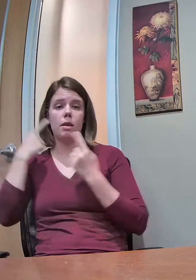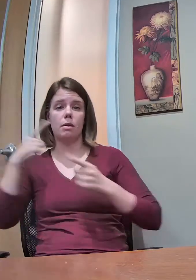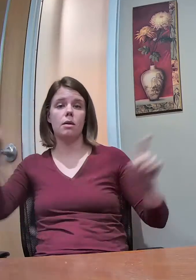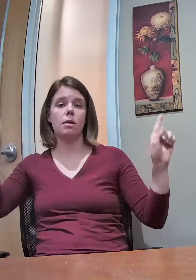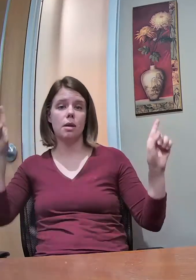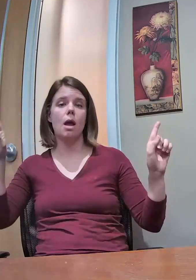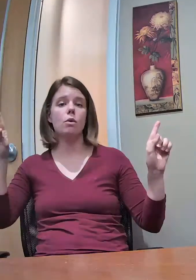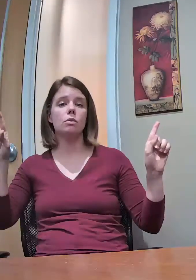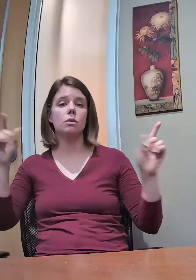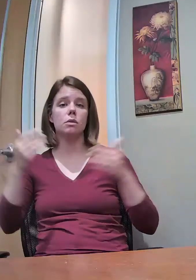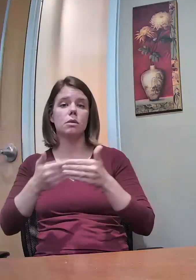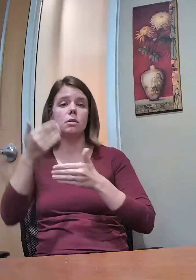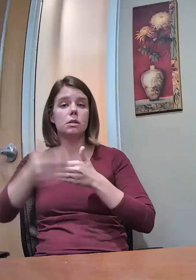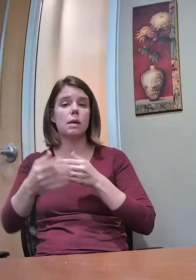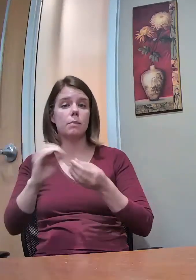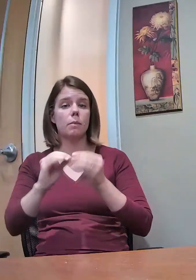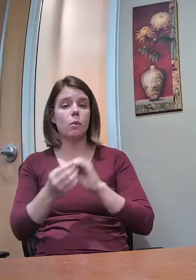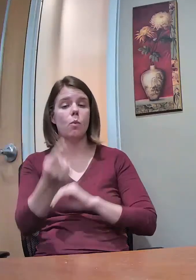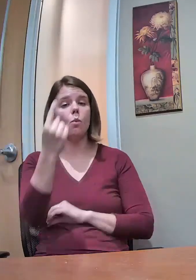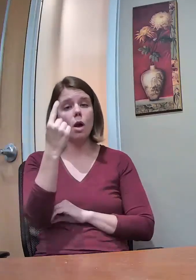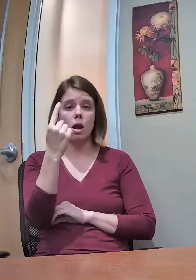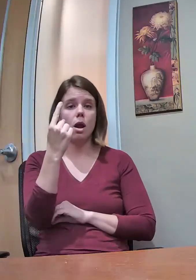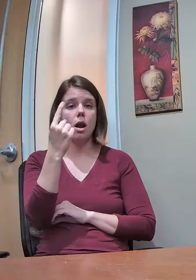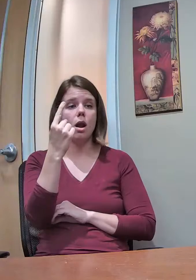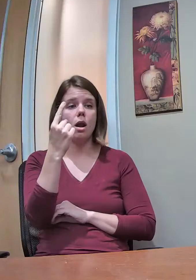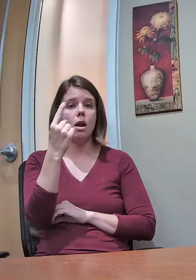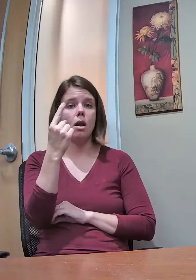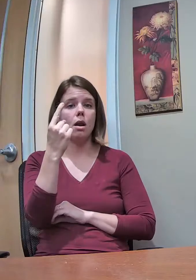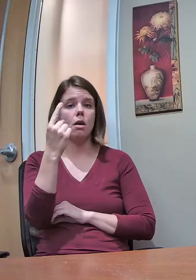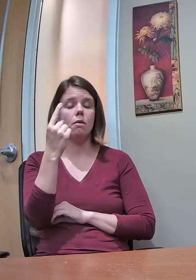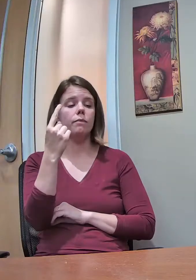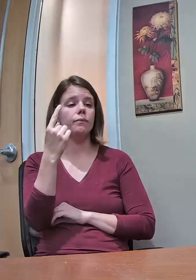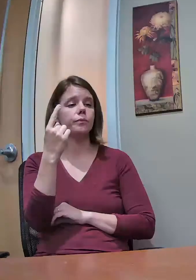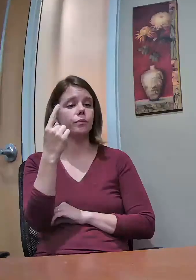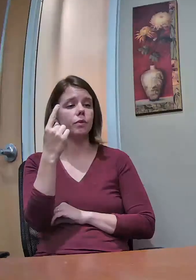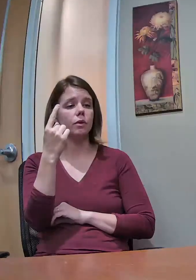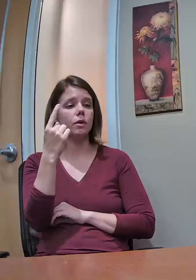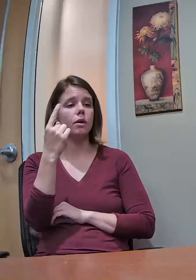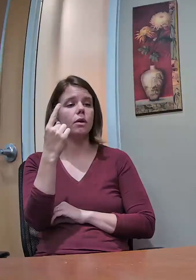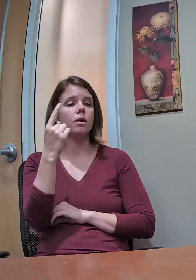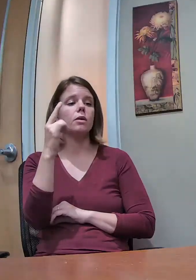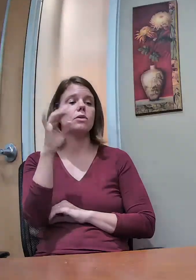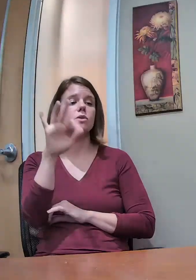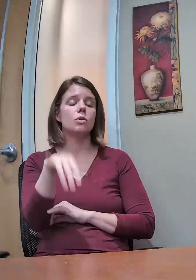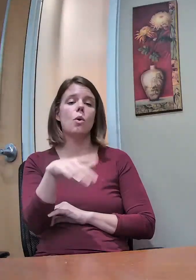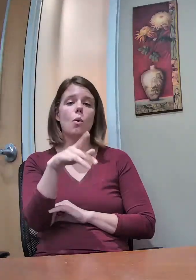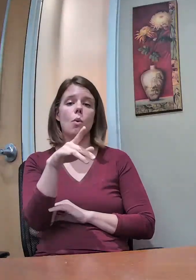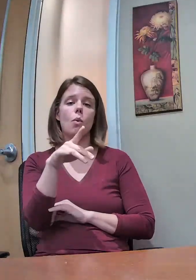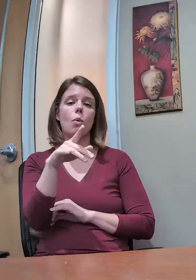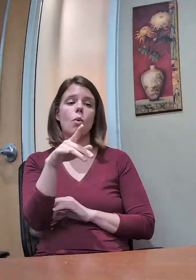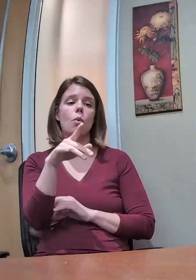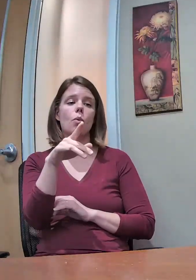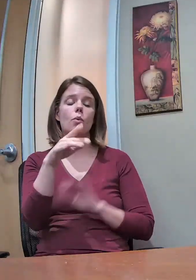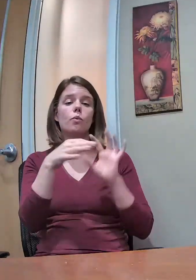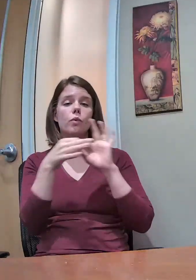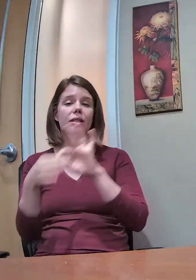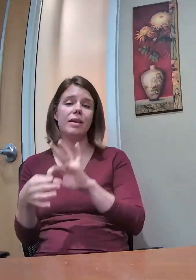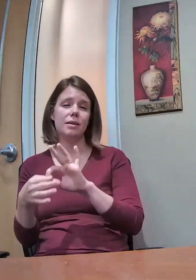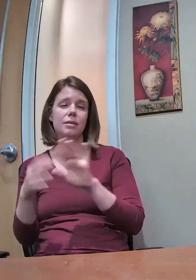so part of this fits in with it. We go to absences. Okay, so